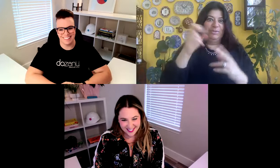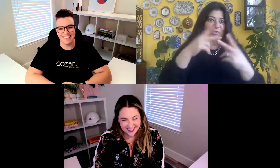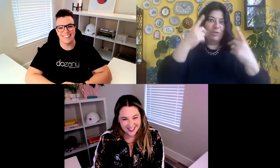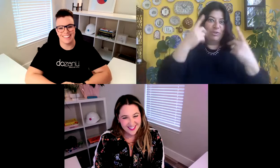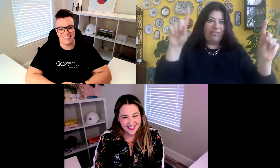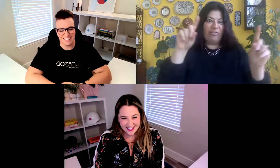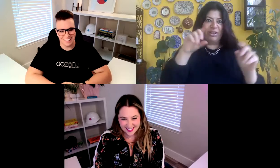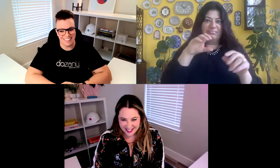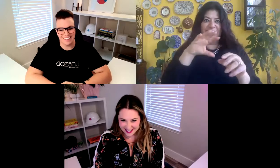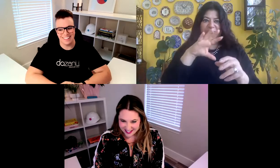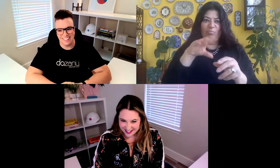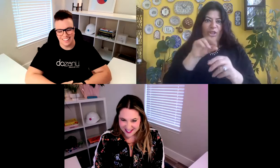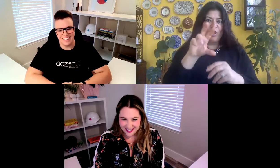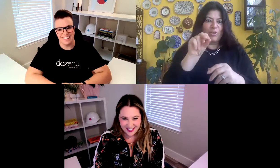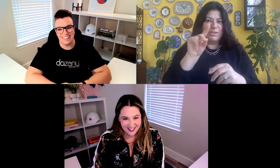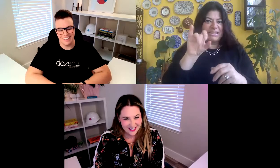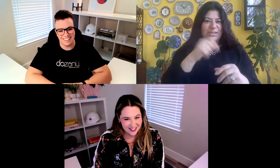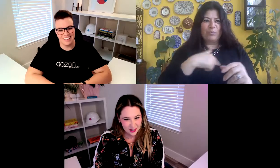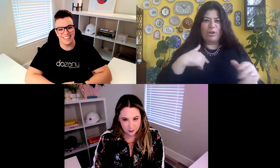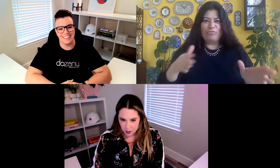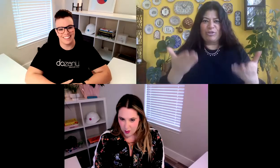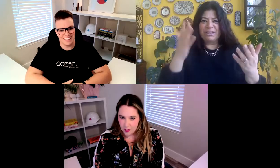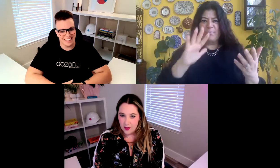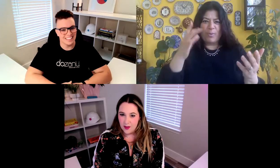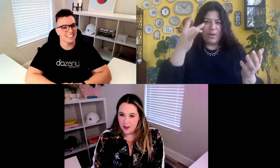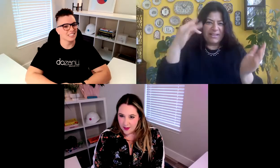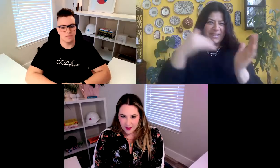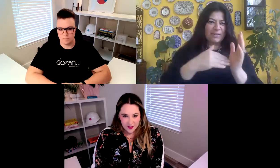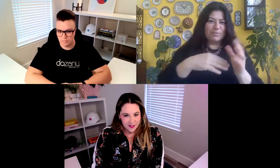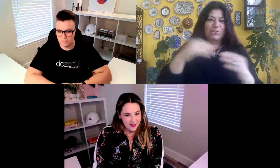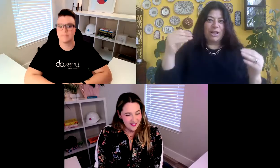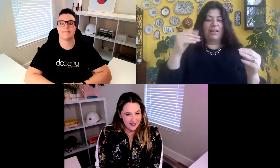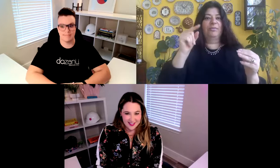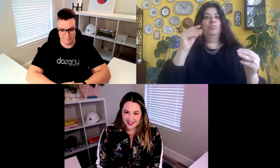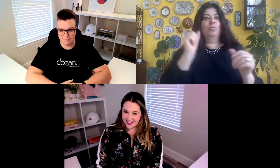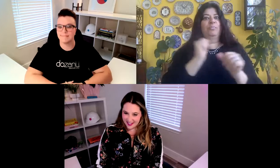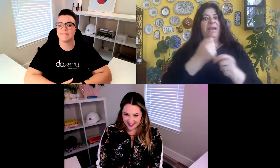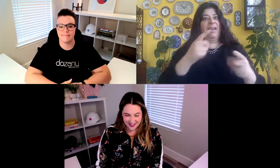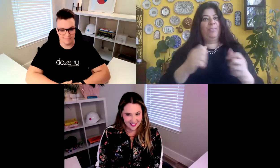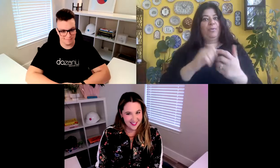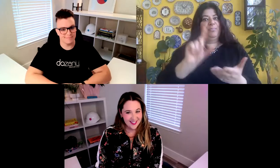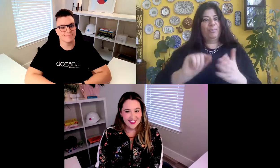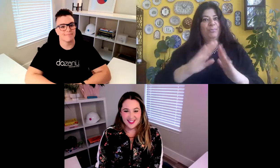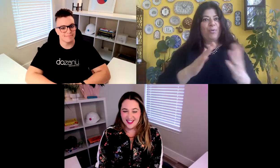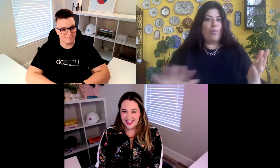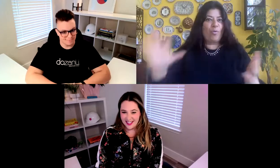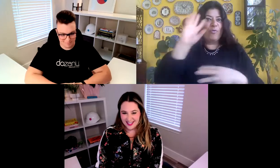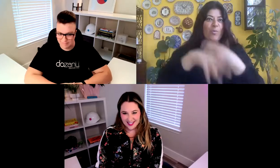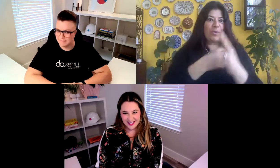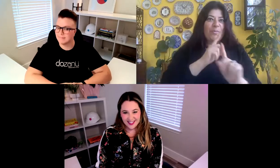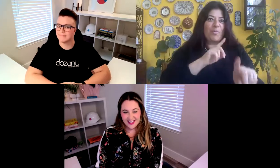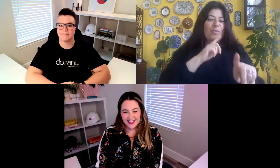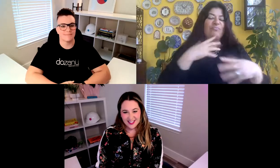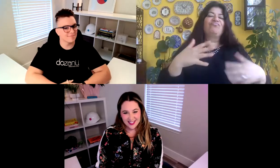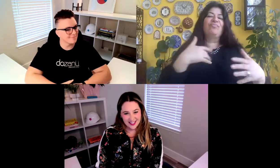is that the Kickstart that we'll be doing to launch our book, it was very successful. And, you know, I think we raised about $1,000 to make